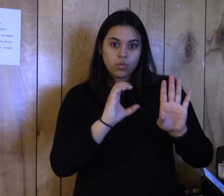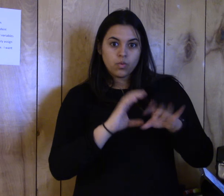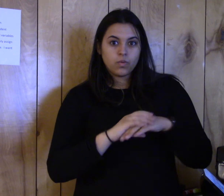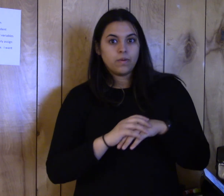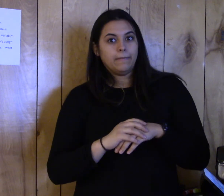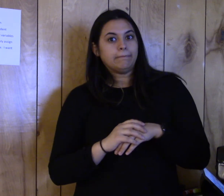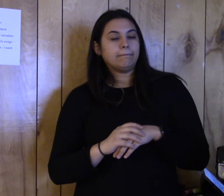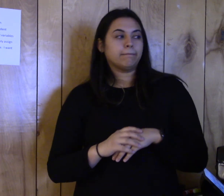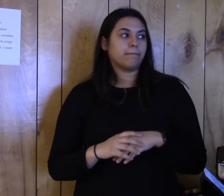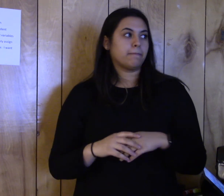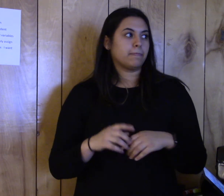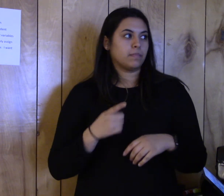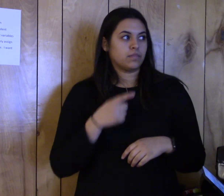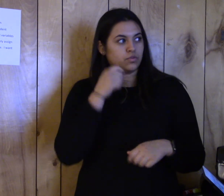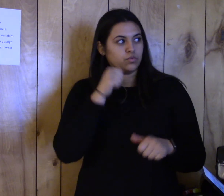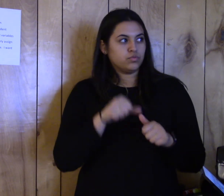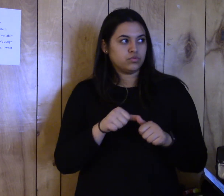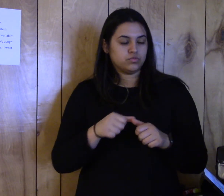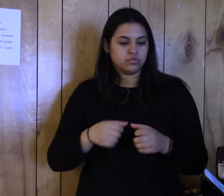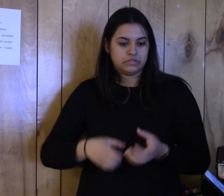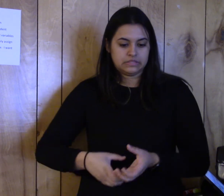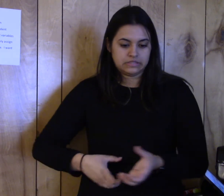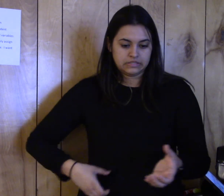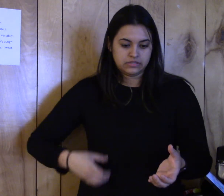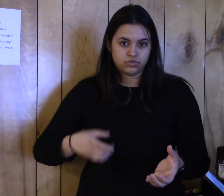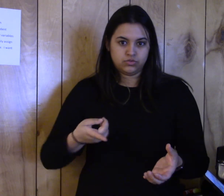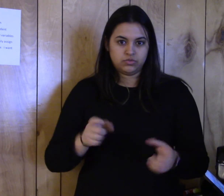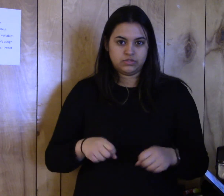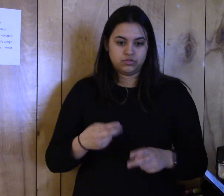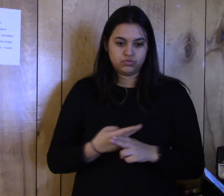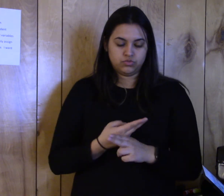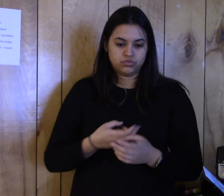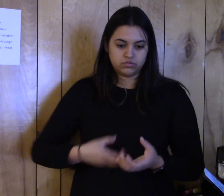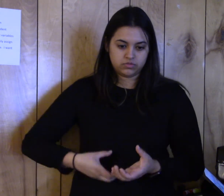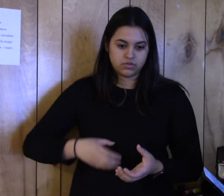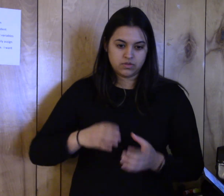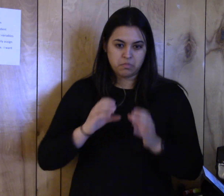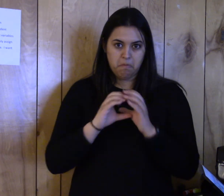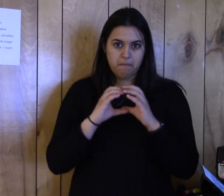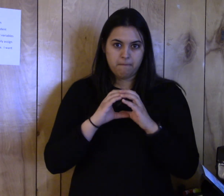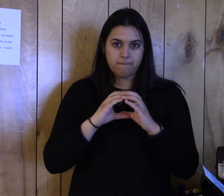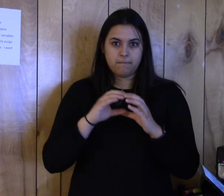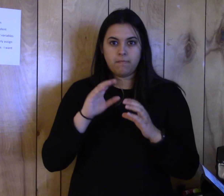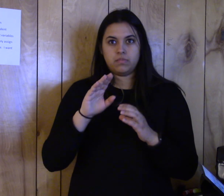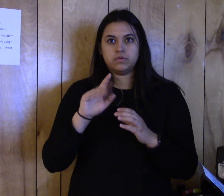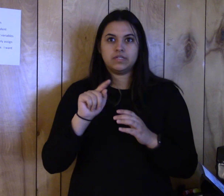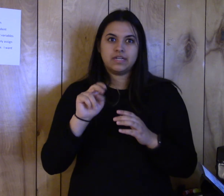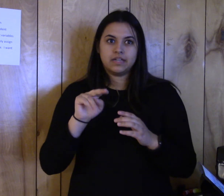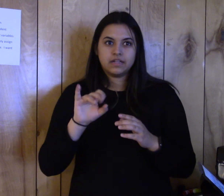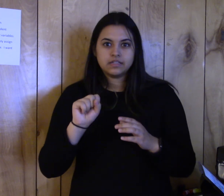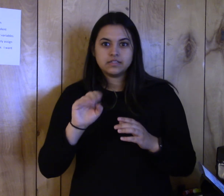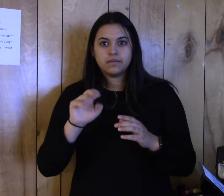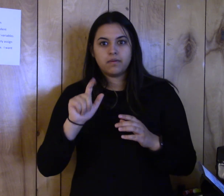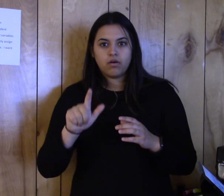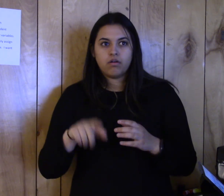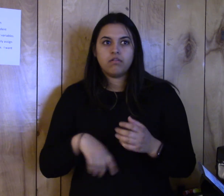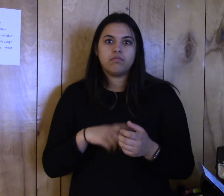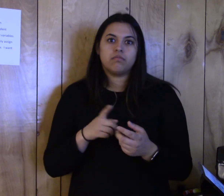other things in there too, like a baseball, or shards of glass, or rocks. And they were doing that, and so